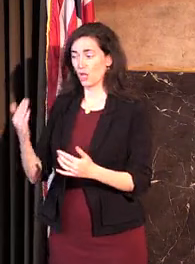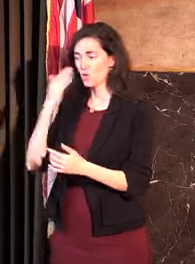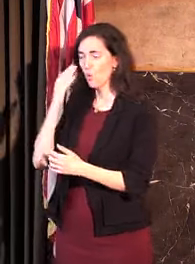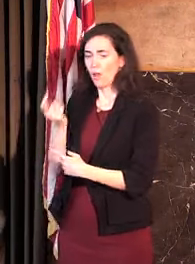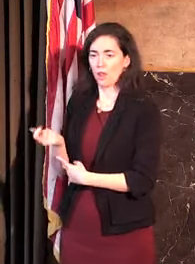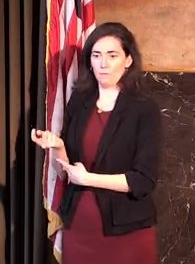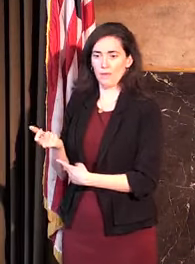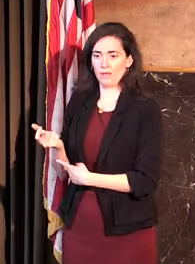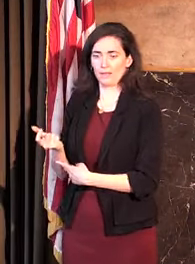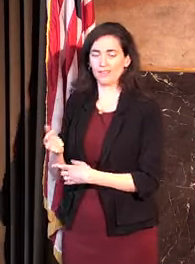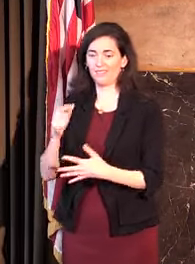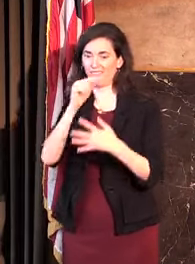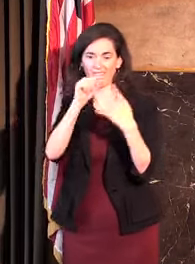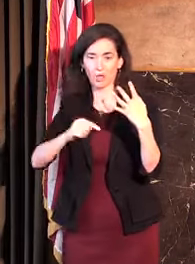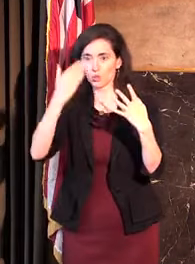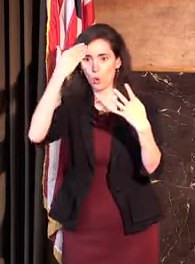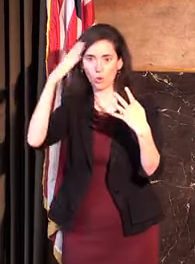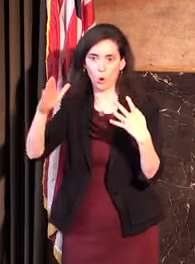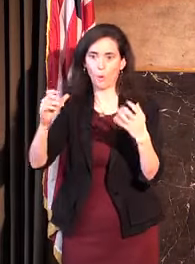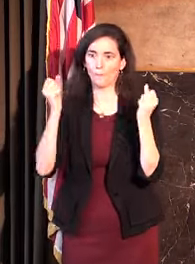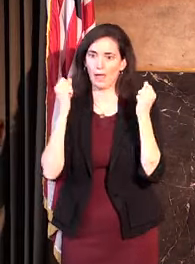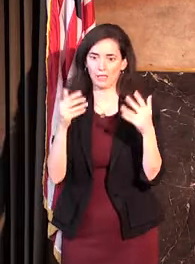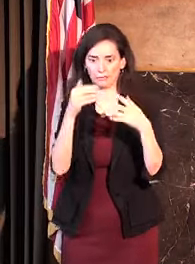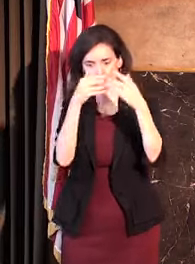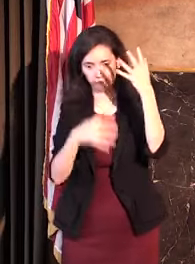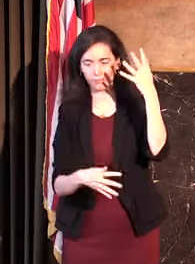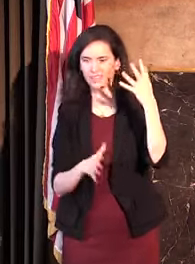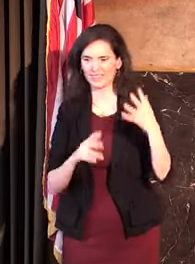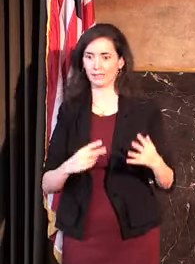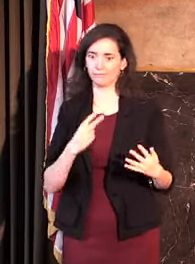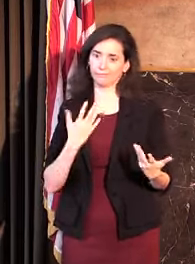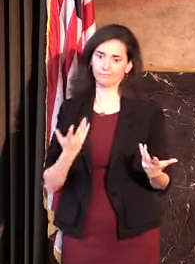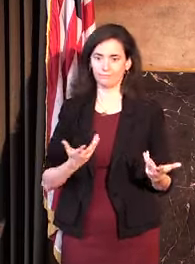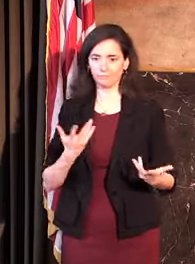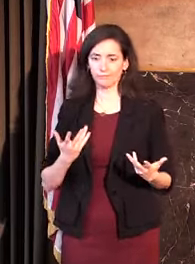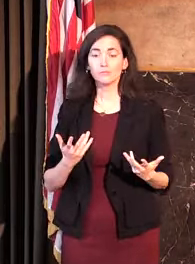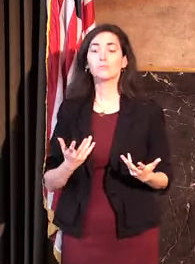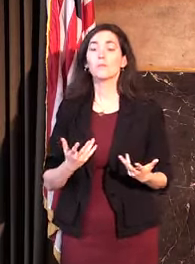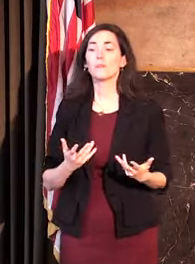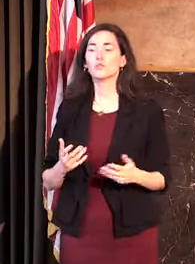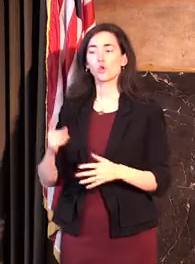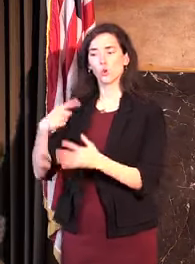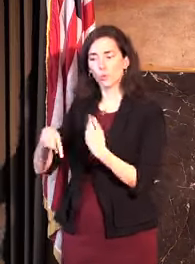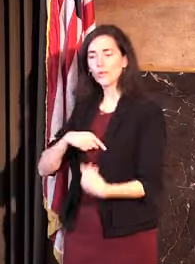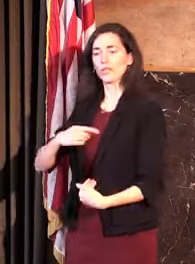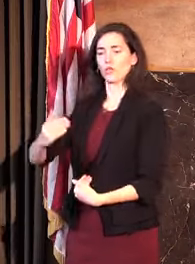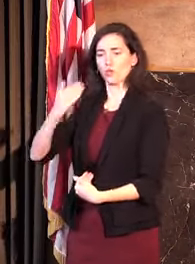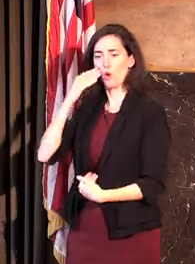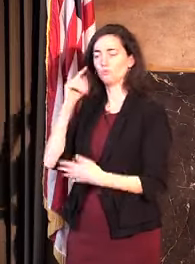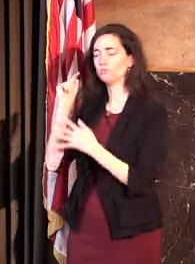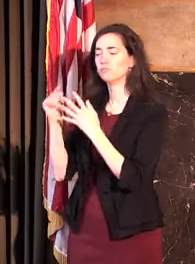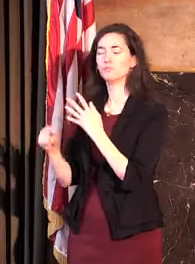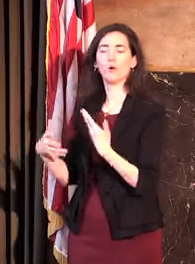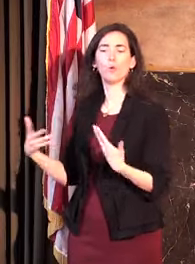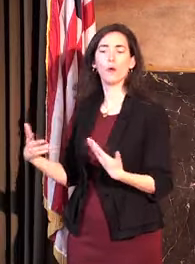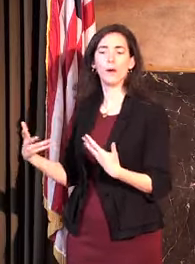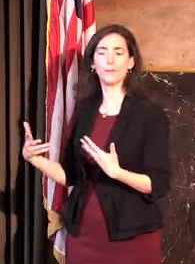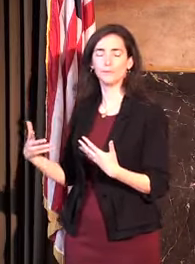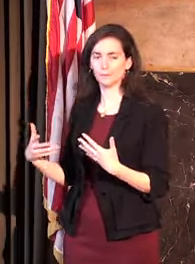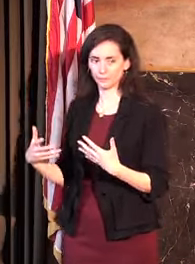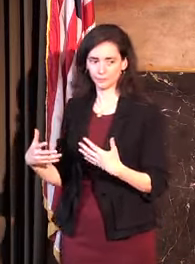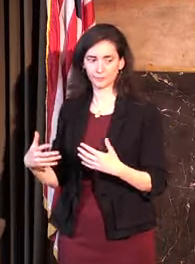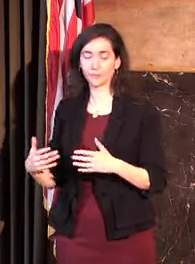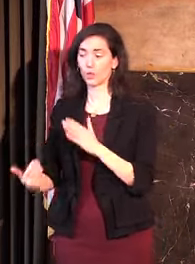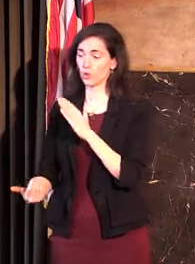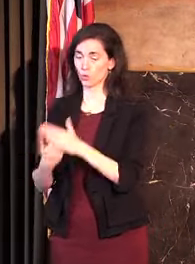now than what we do know, and that's the situation we find ourselves in. What do we know right now? New